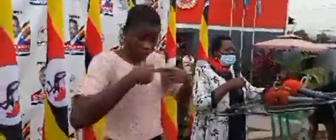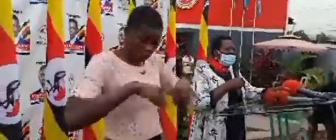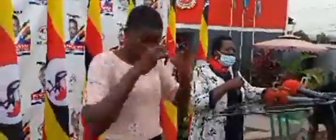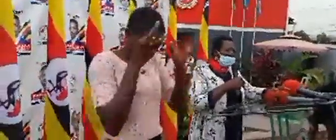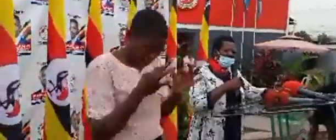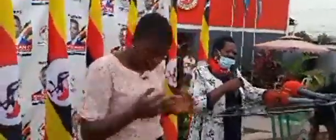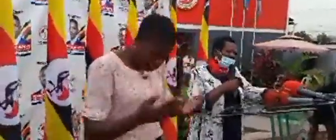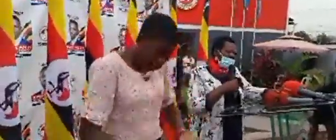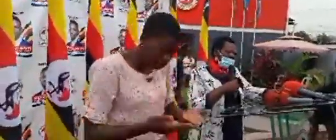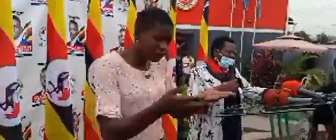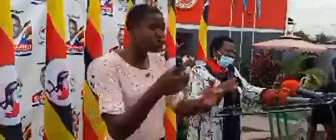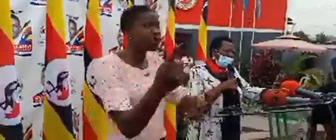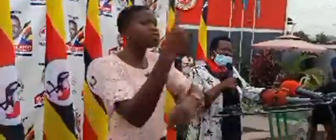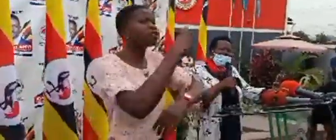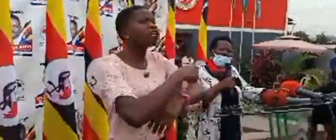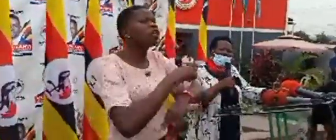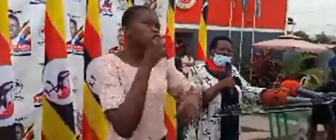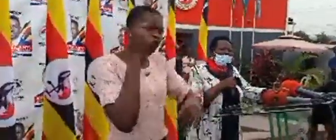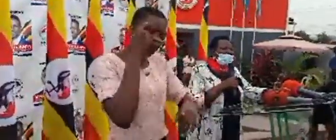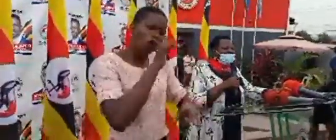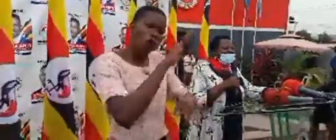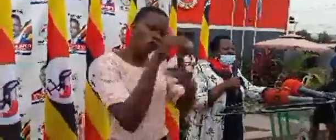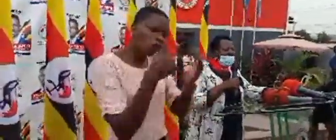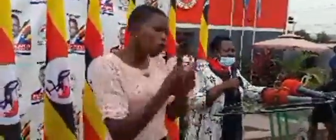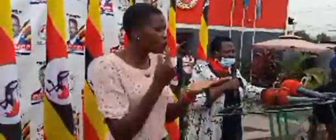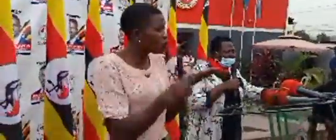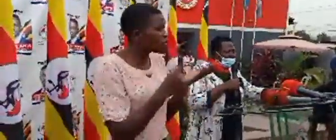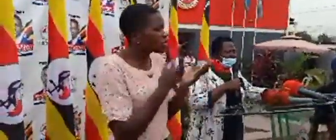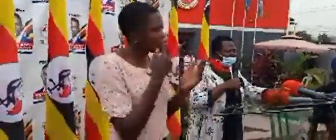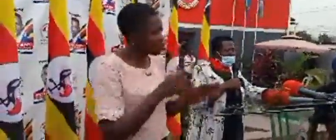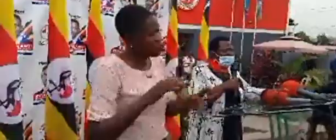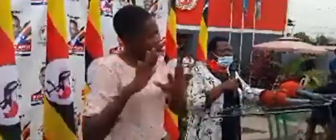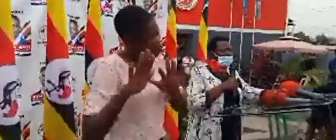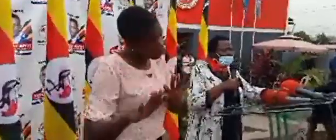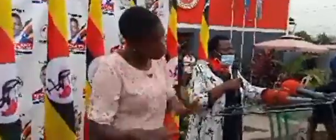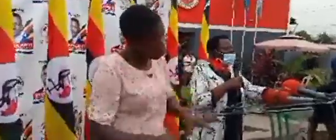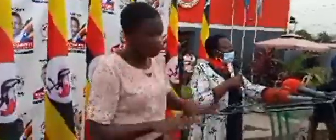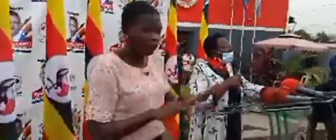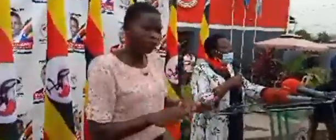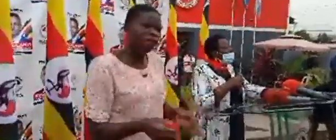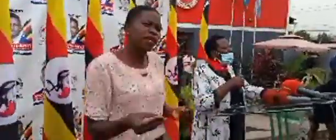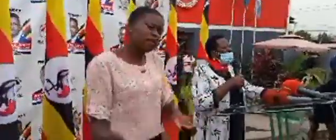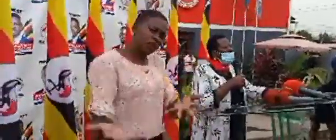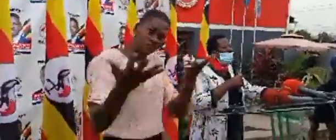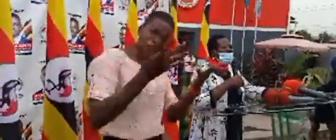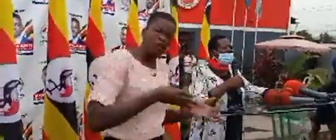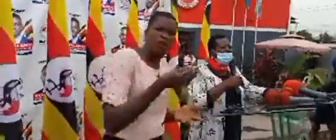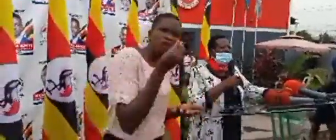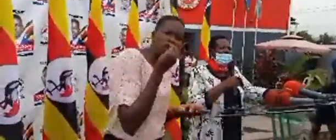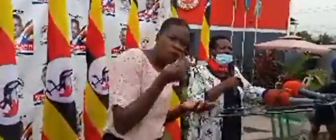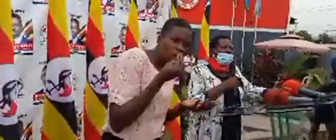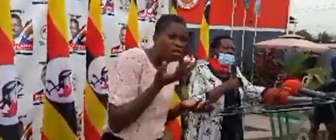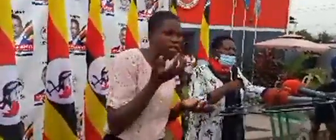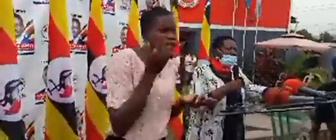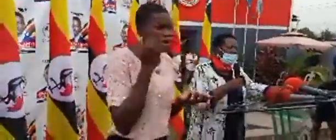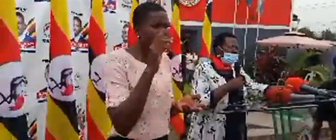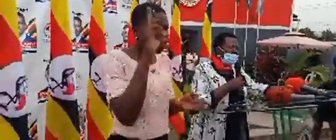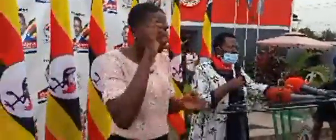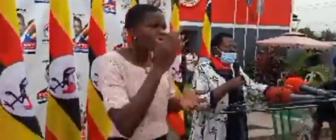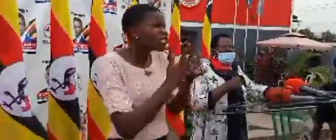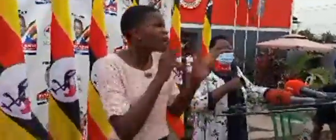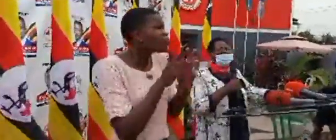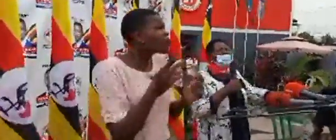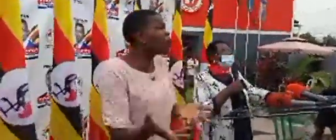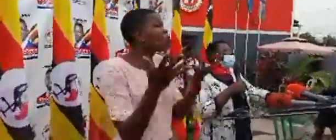the suffering Ugandans. Please come and suffer with us. Contribute food. If you were able to contribute food for COVID